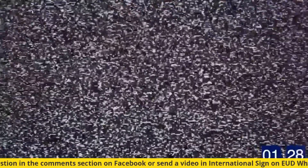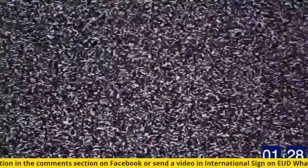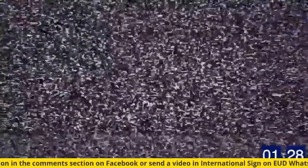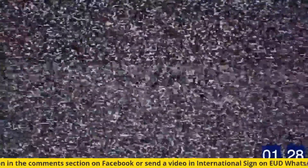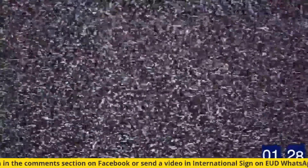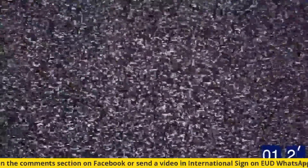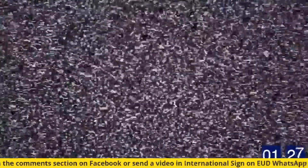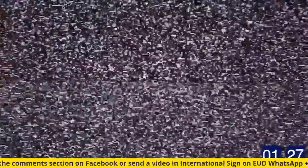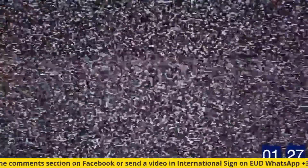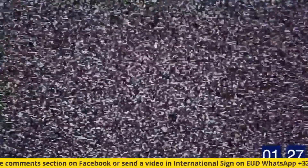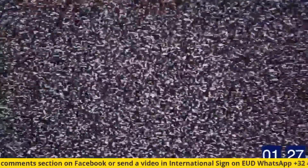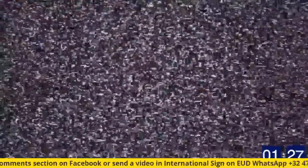floor.